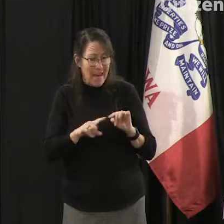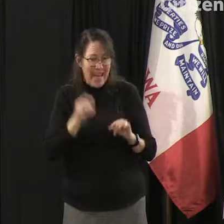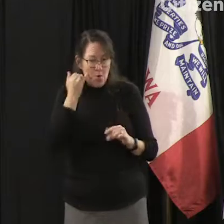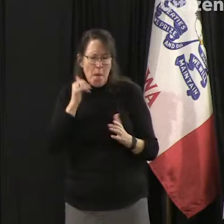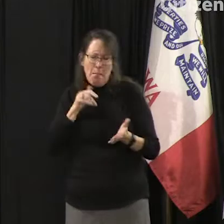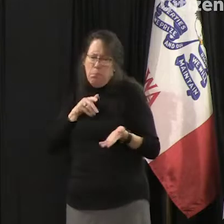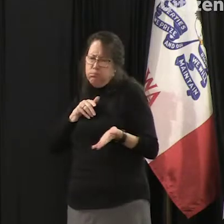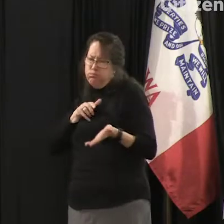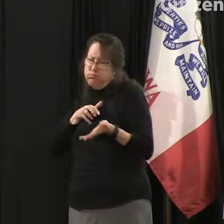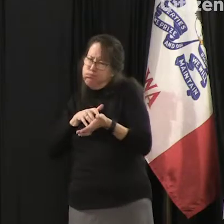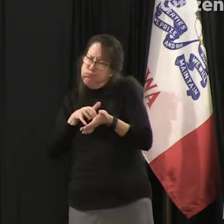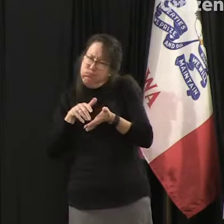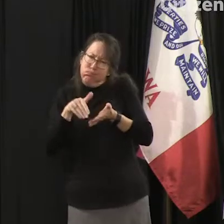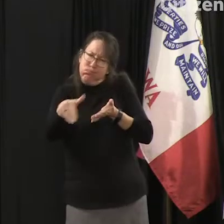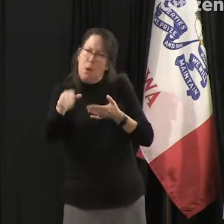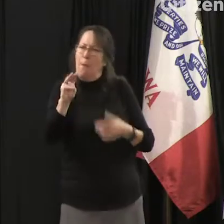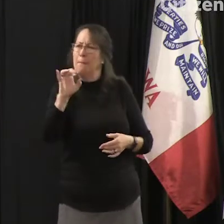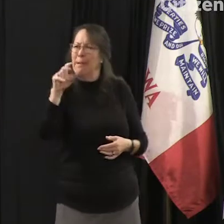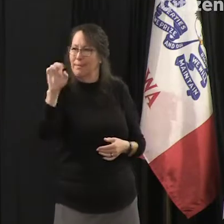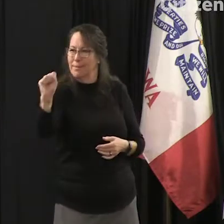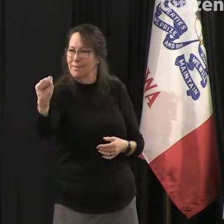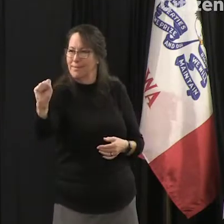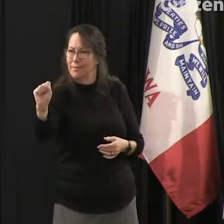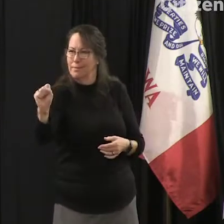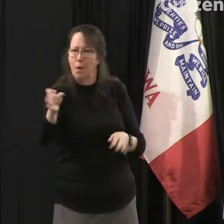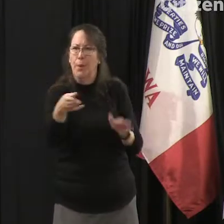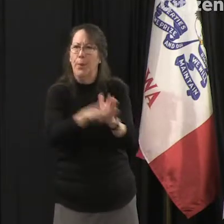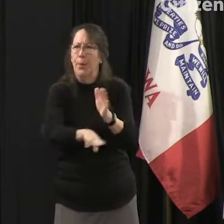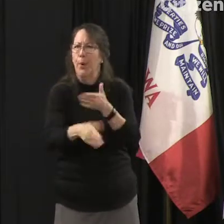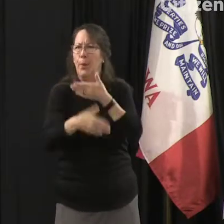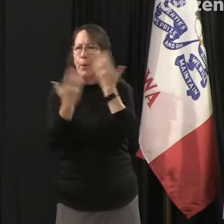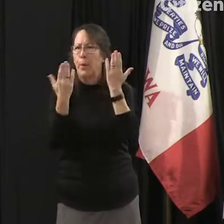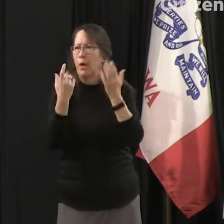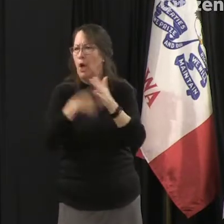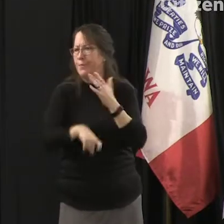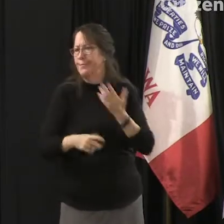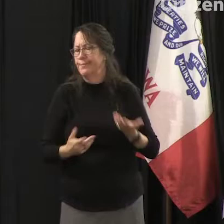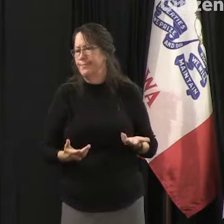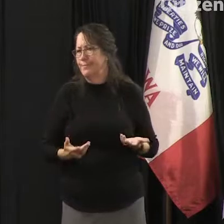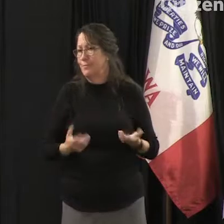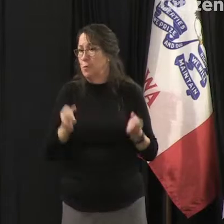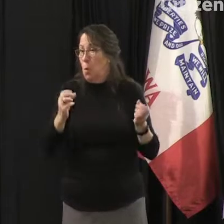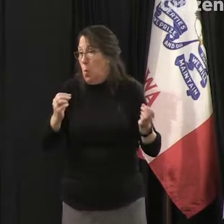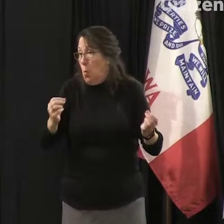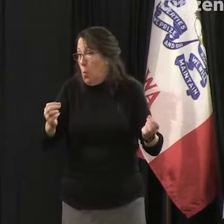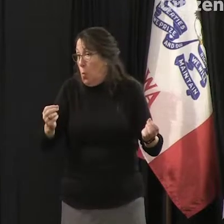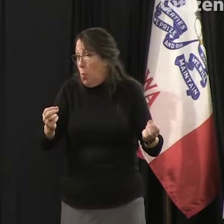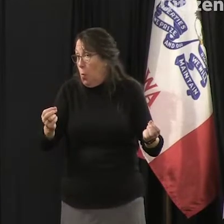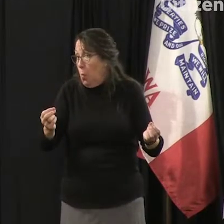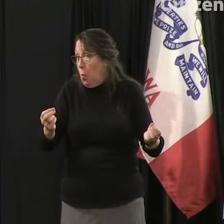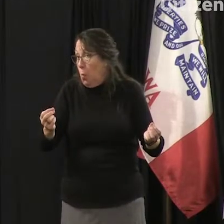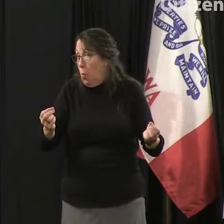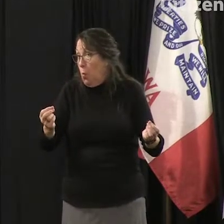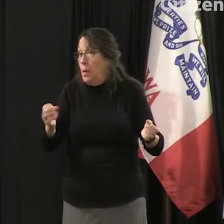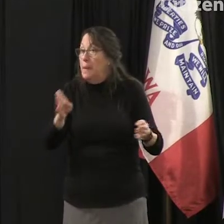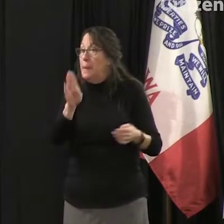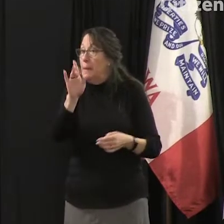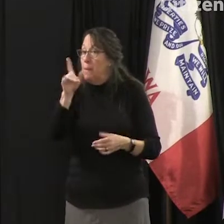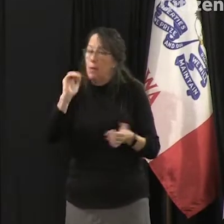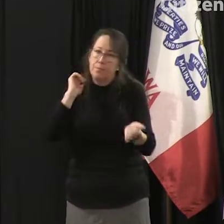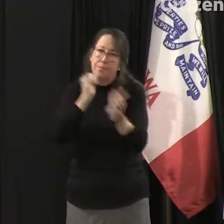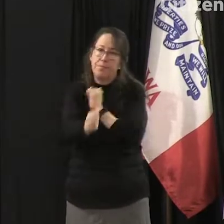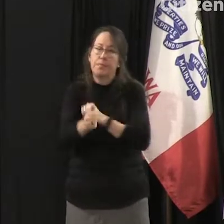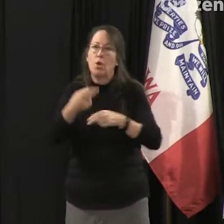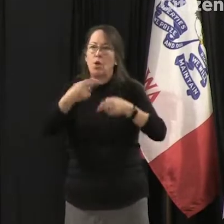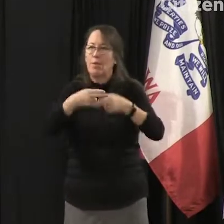make millions of them, it won't cost much at all. So we got a bill through. It's